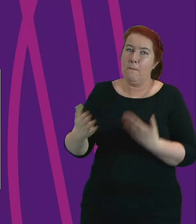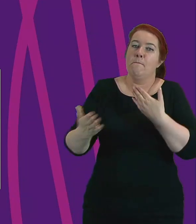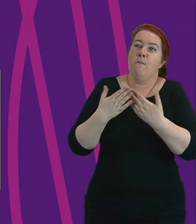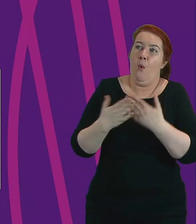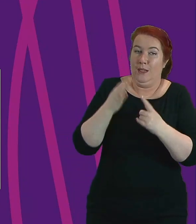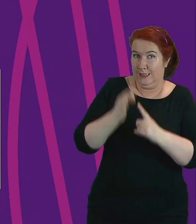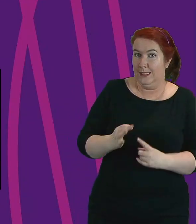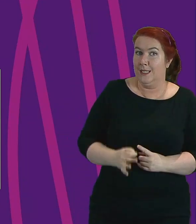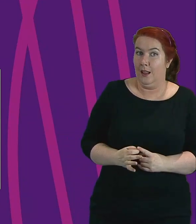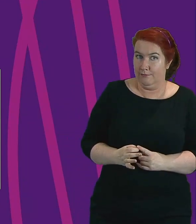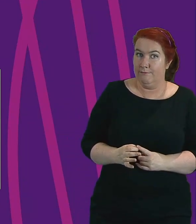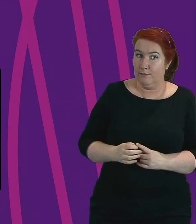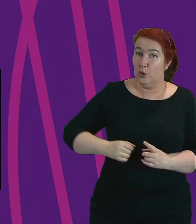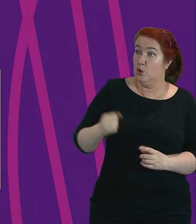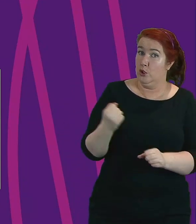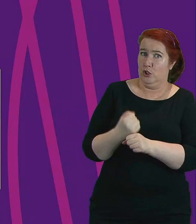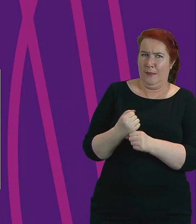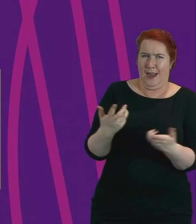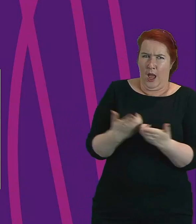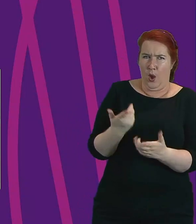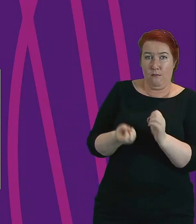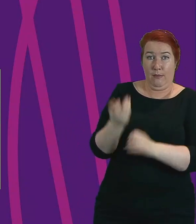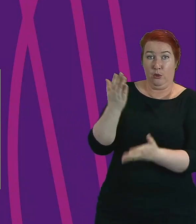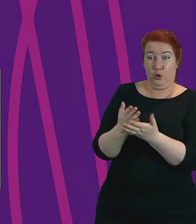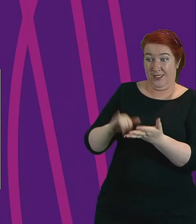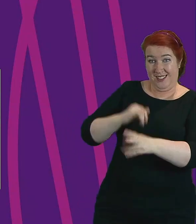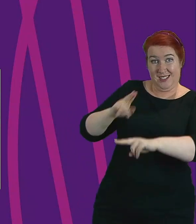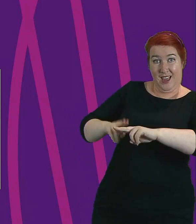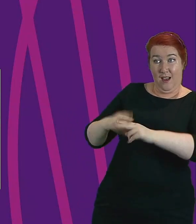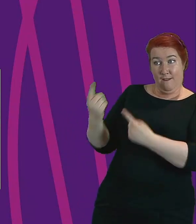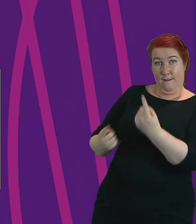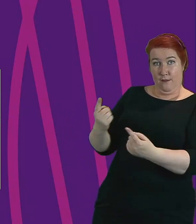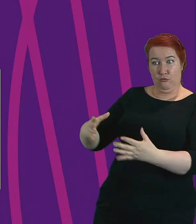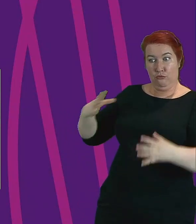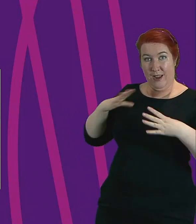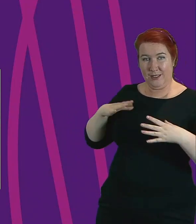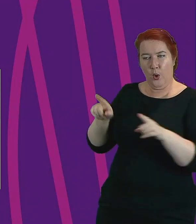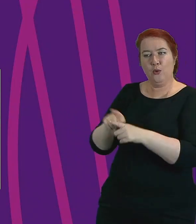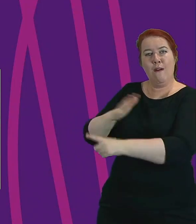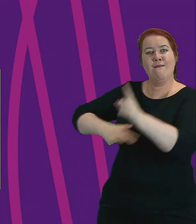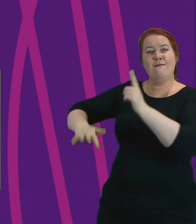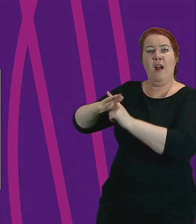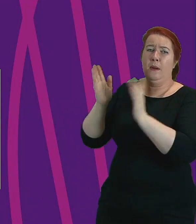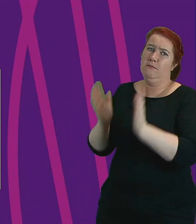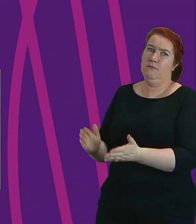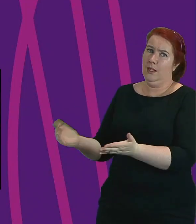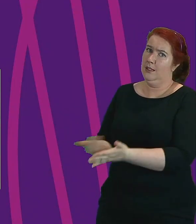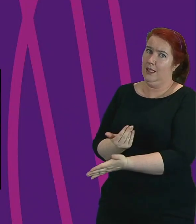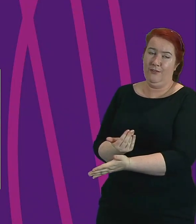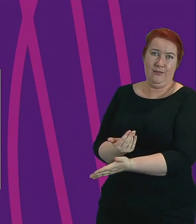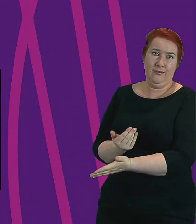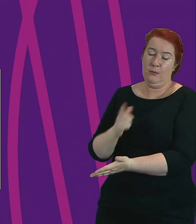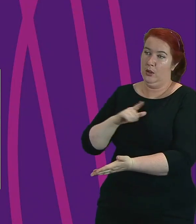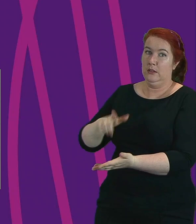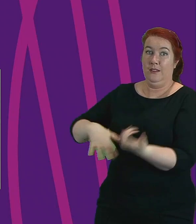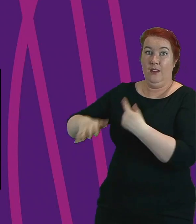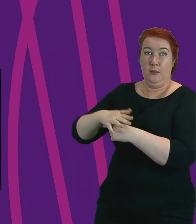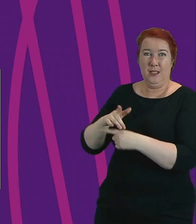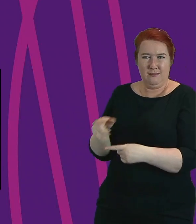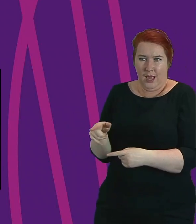get our staff ready and safe working environments, because we do need to have safe spaces to get